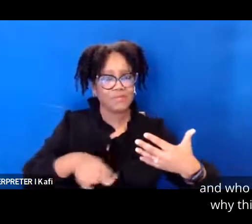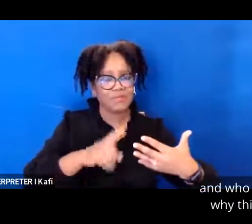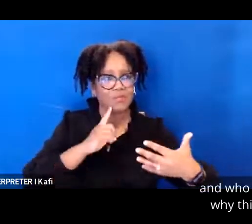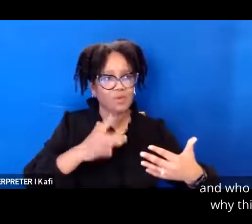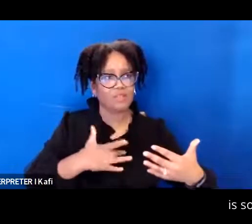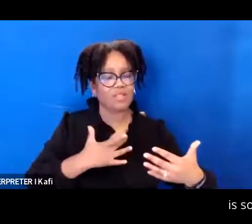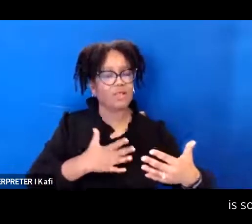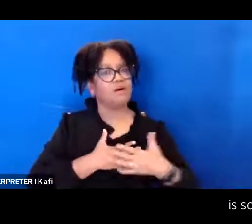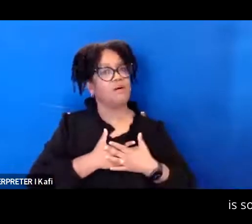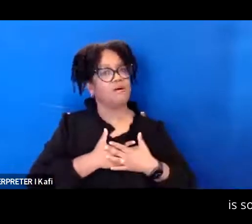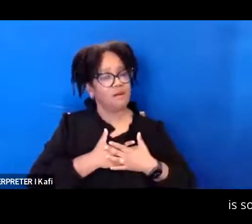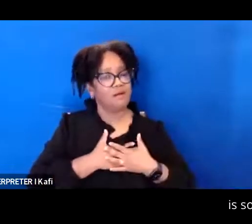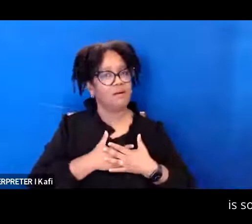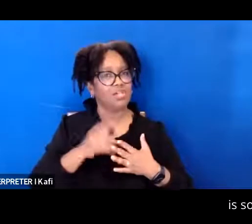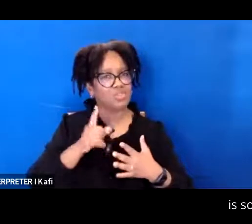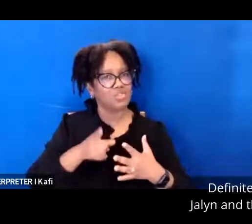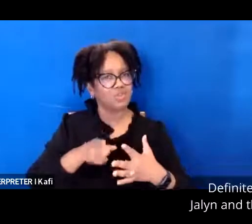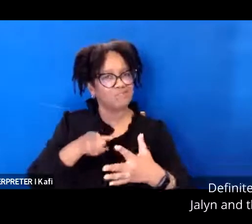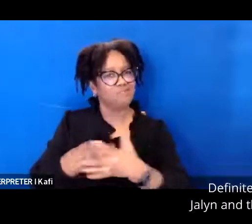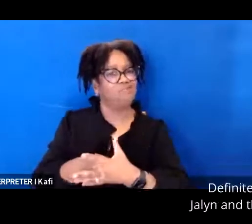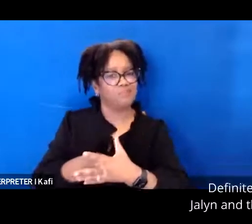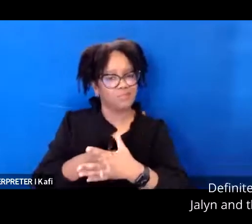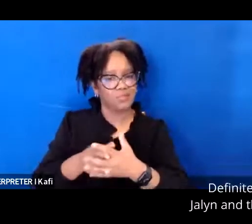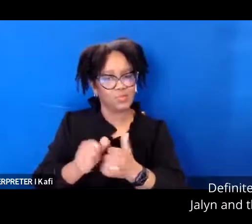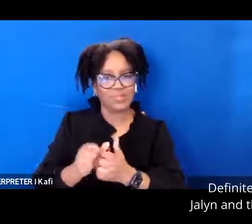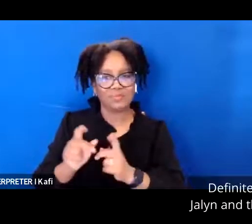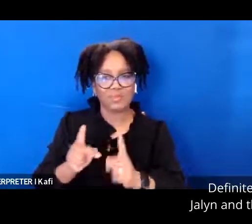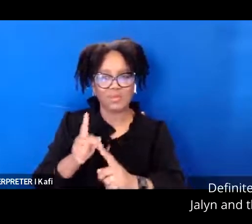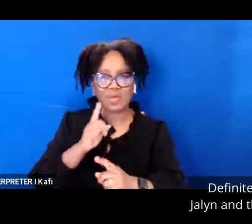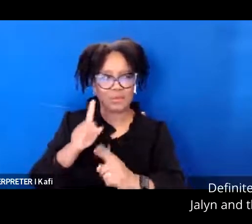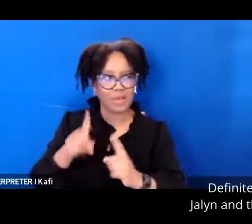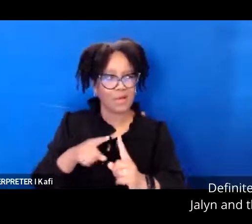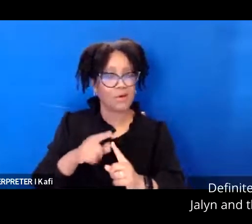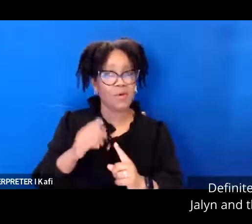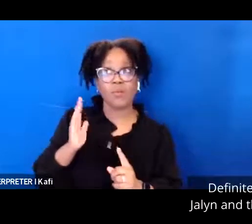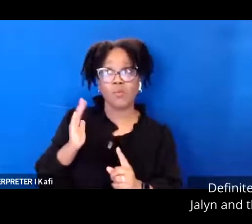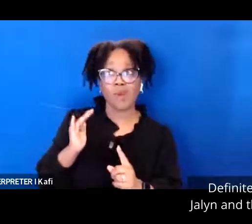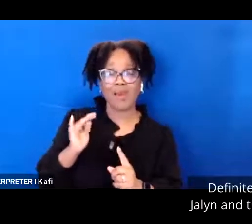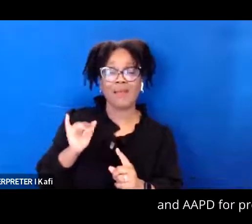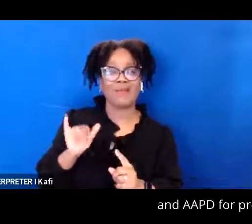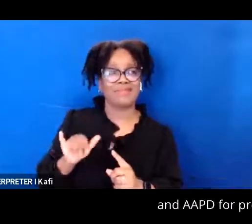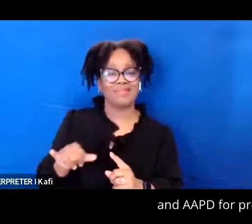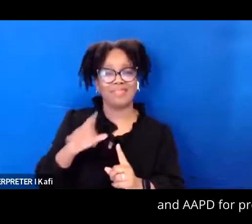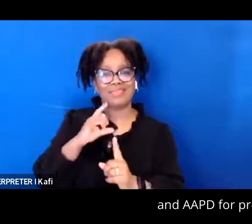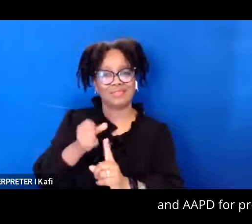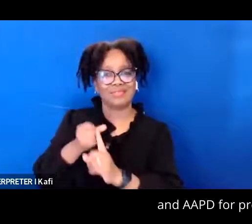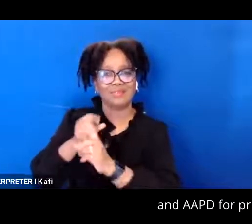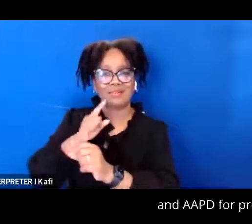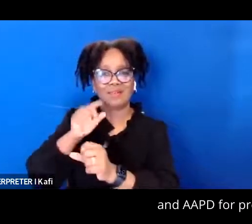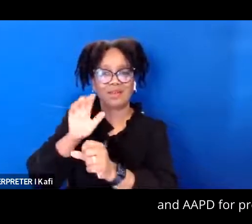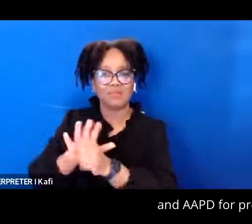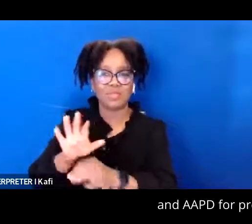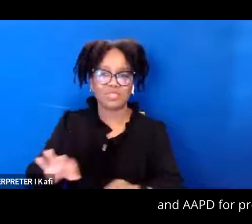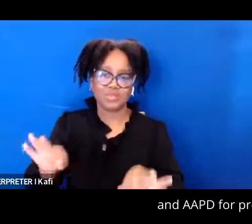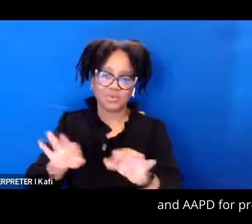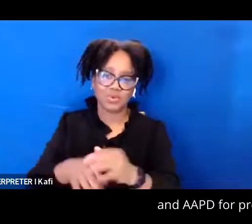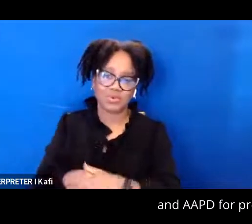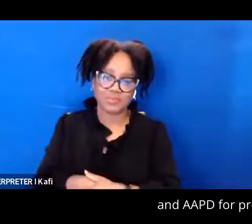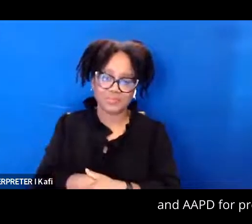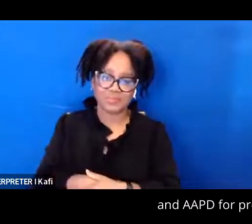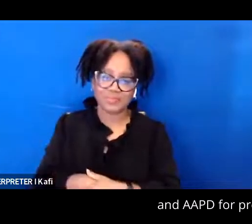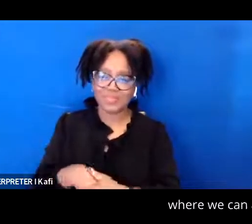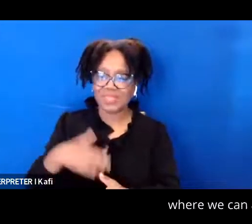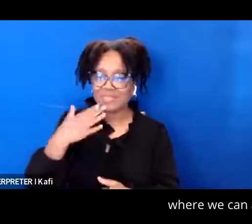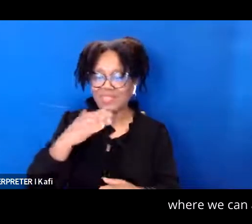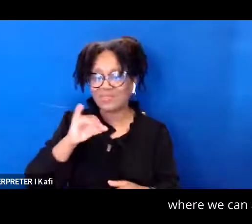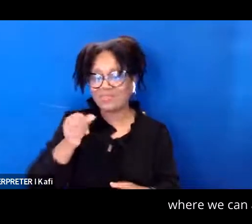confirmation is so important definitely thank you to jalen and the bazillon center and aapd for providing this